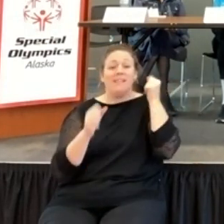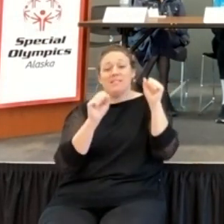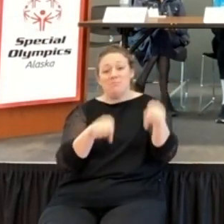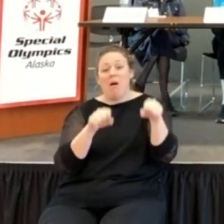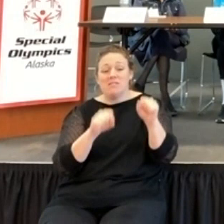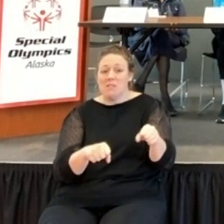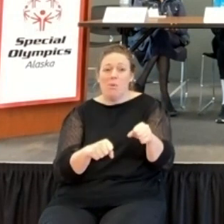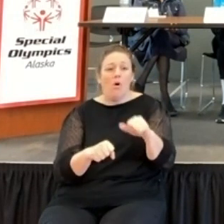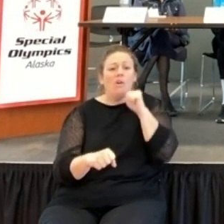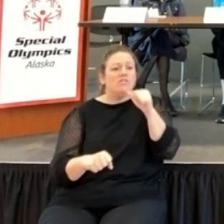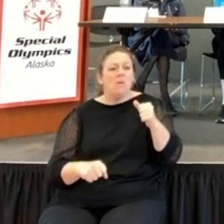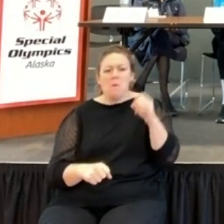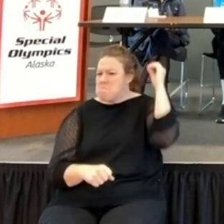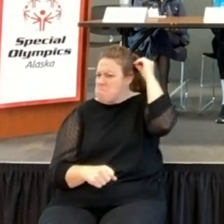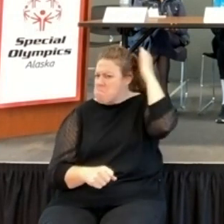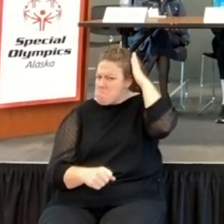as possible.